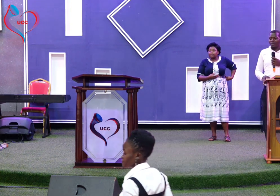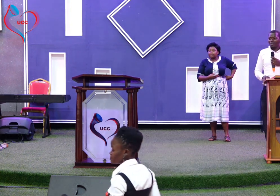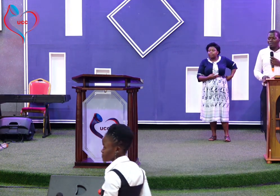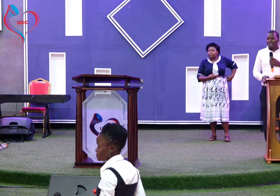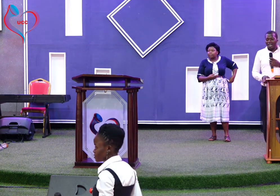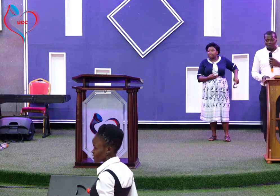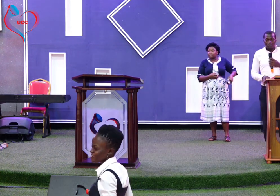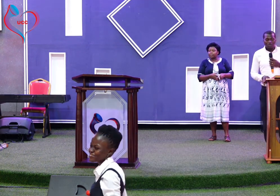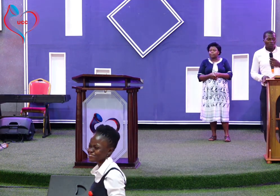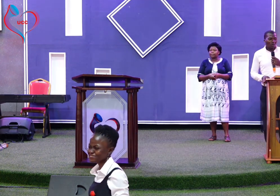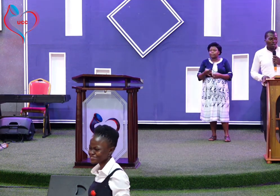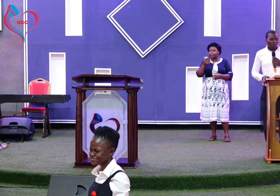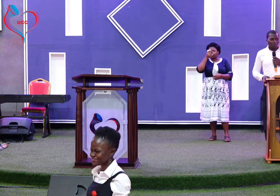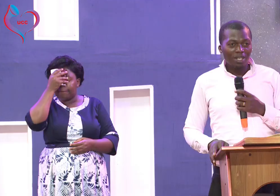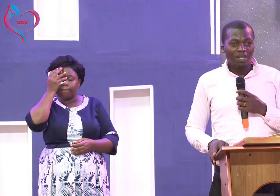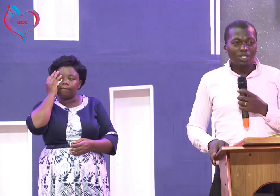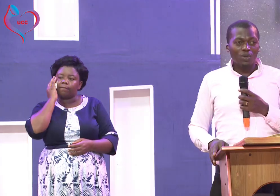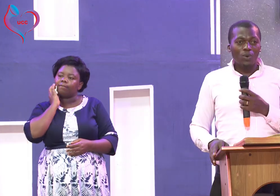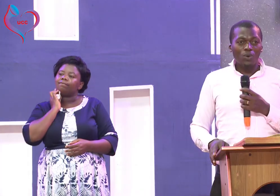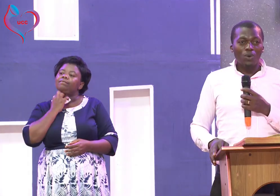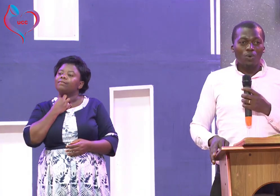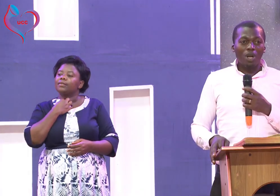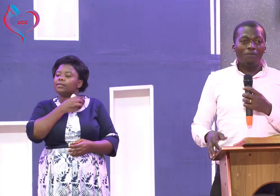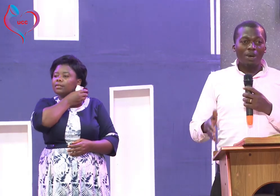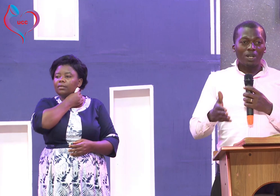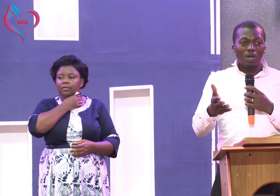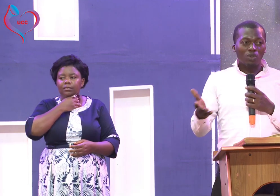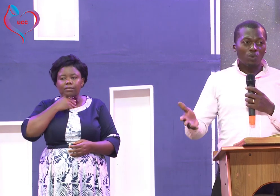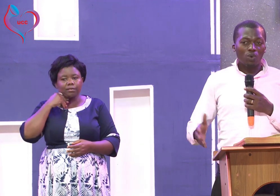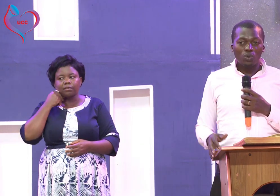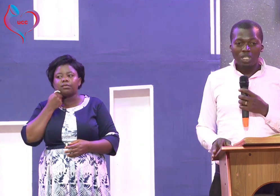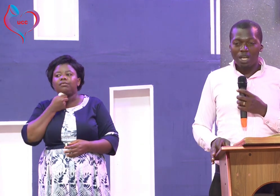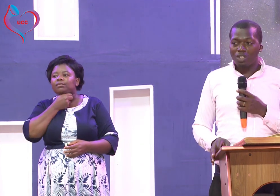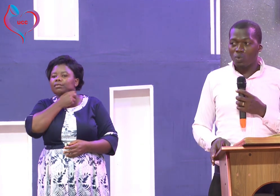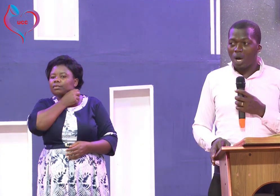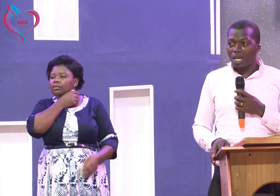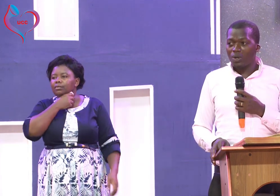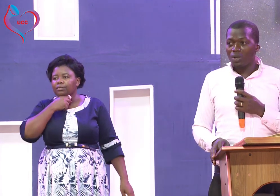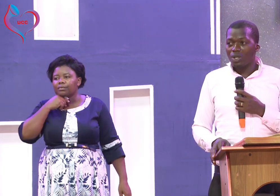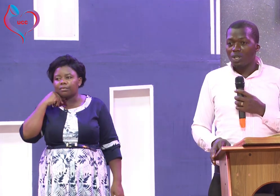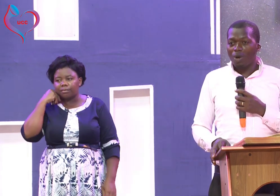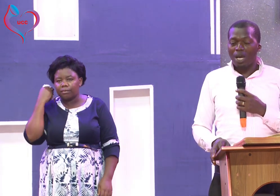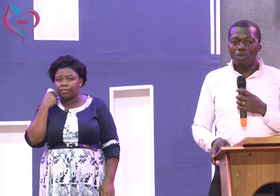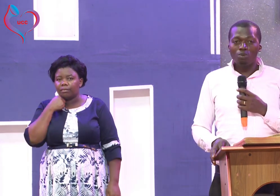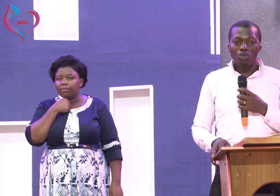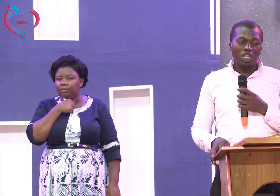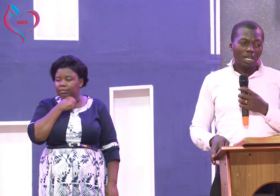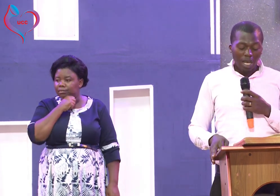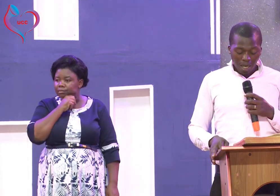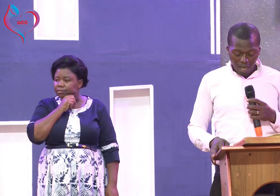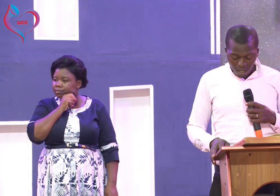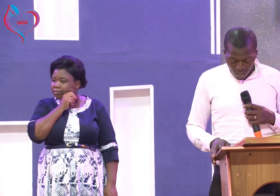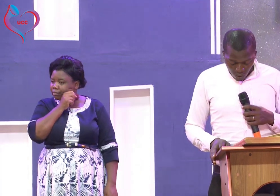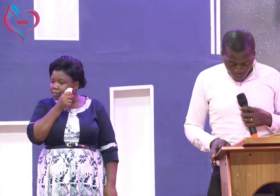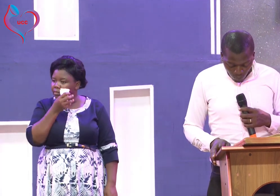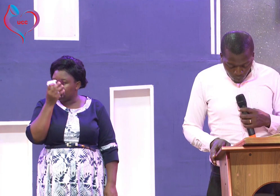kuwaayo, ali mu kujja kuwaayo buwi. So wanamma abali wano tusobola okujja ne tuwaayo, wabaayo omuntu